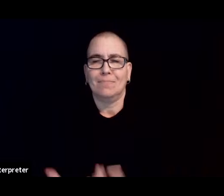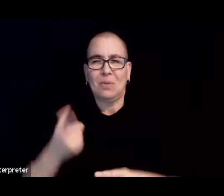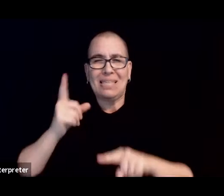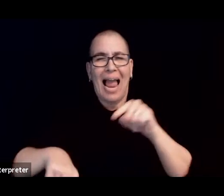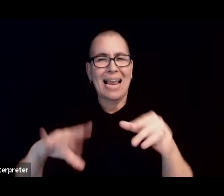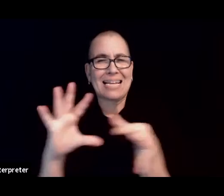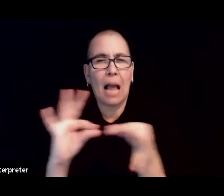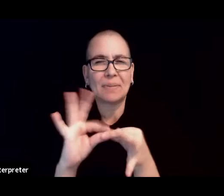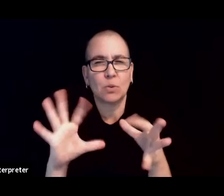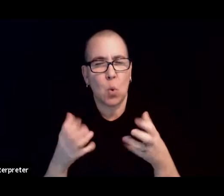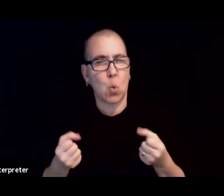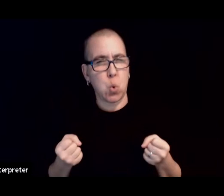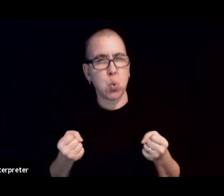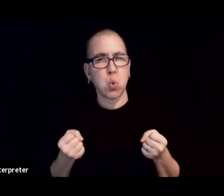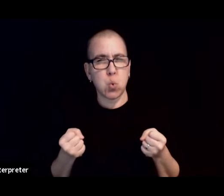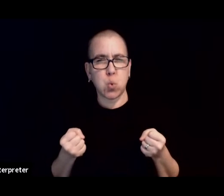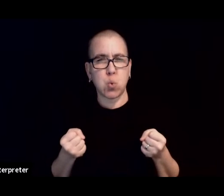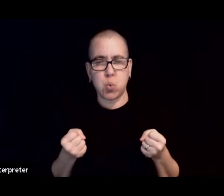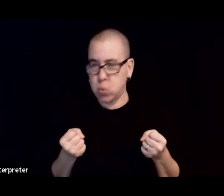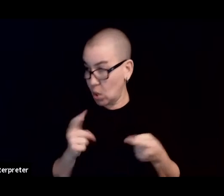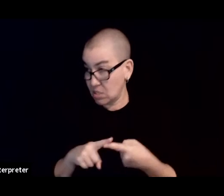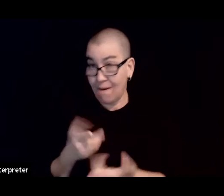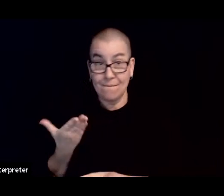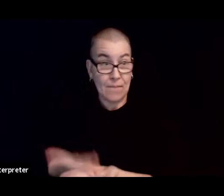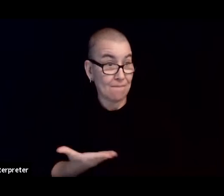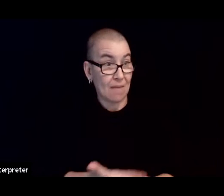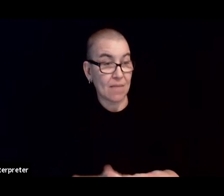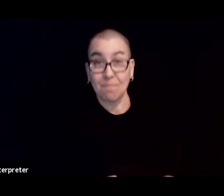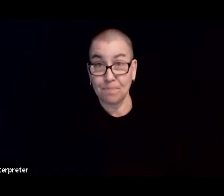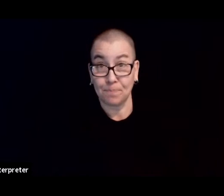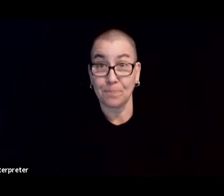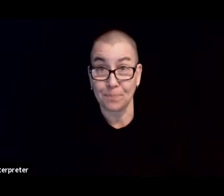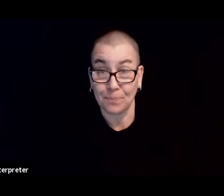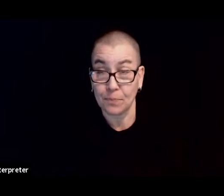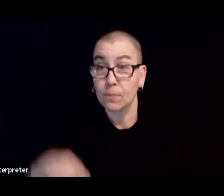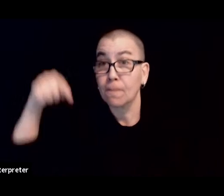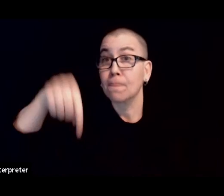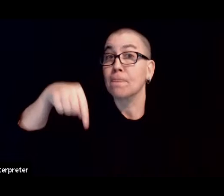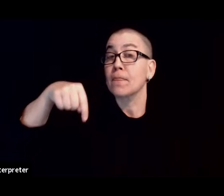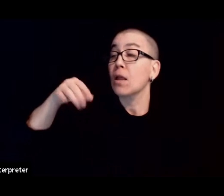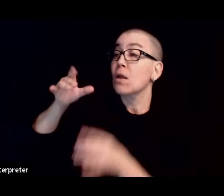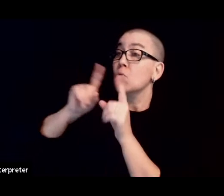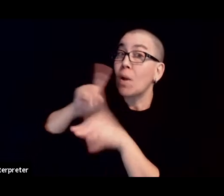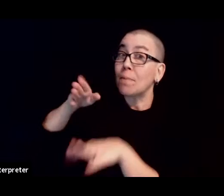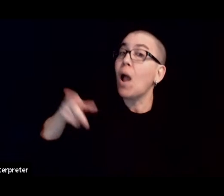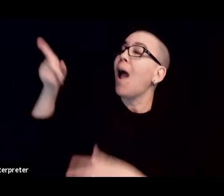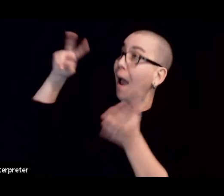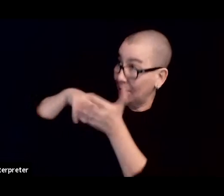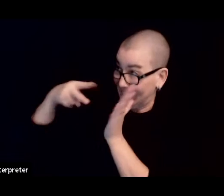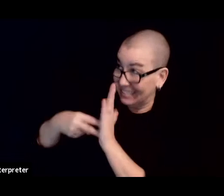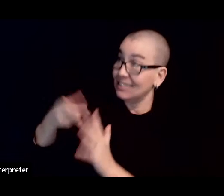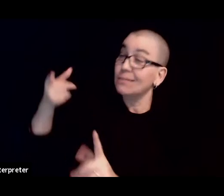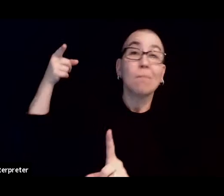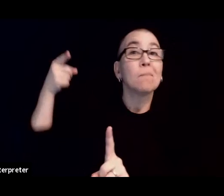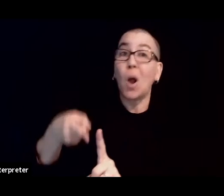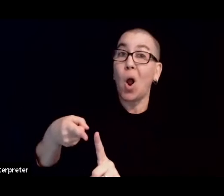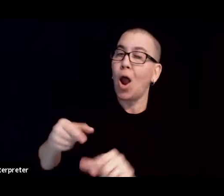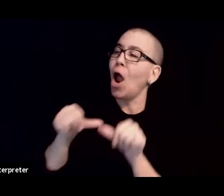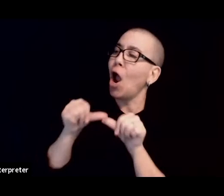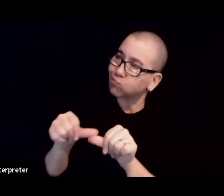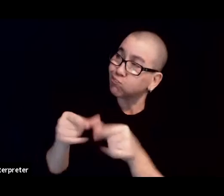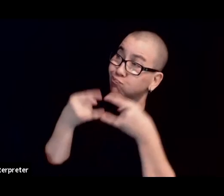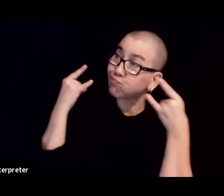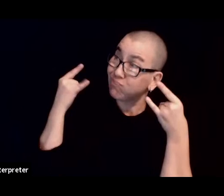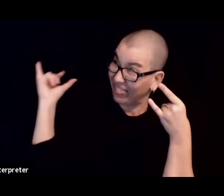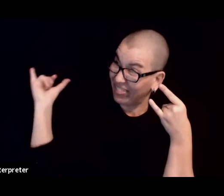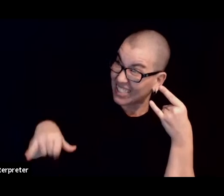So keep masking up, essentially. Yep, keep masking up, keep socially distancing, keep